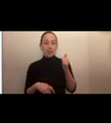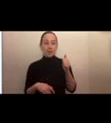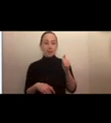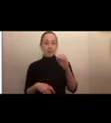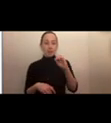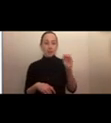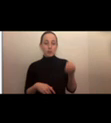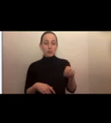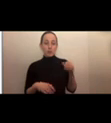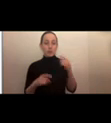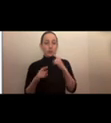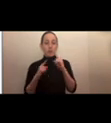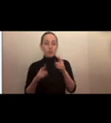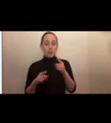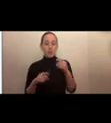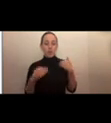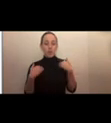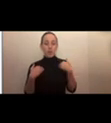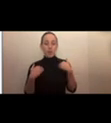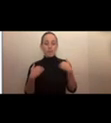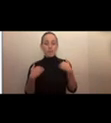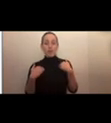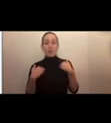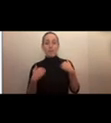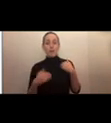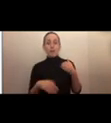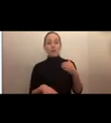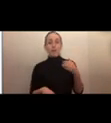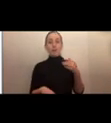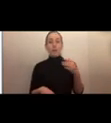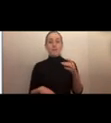10% of them reported to have felt fearful.